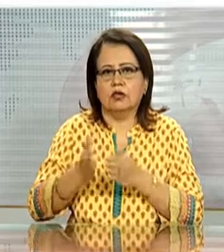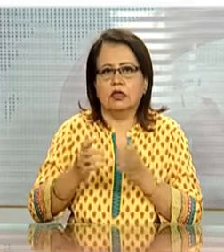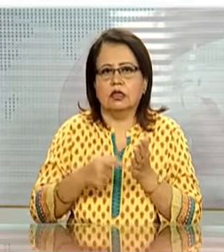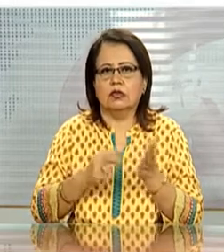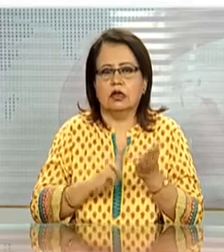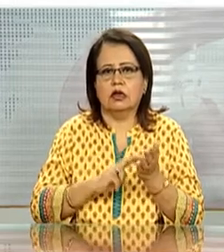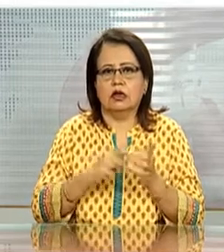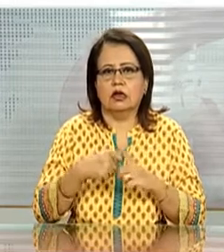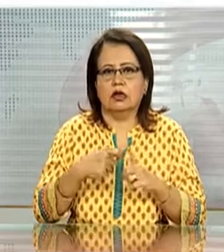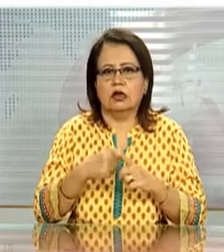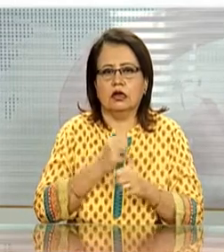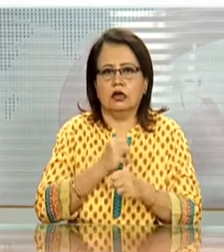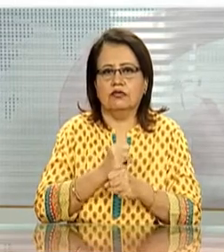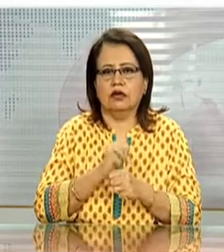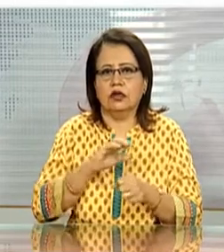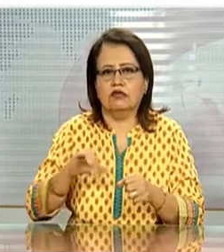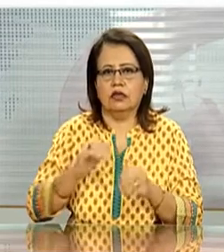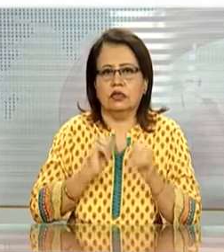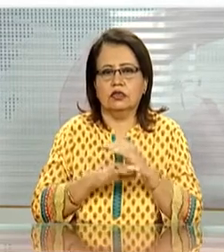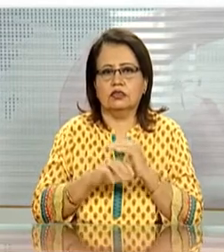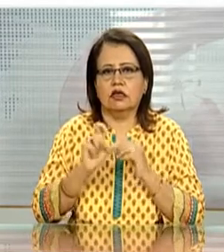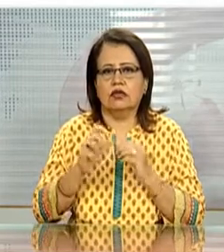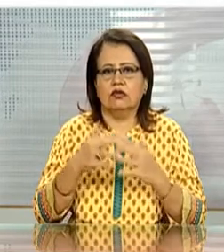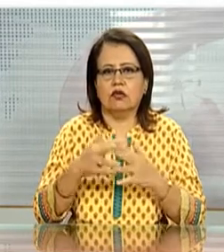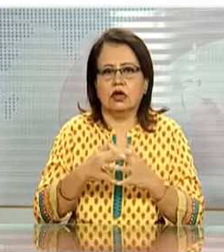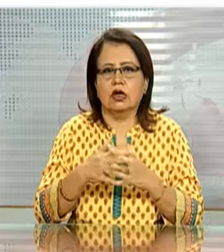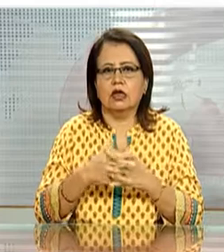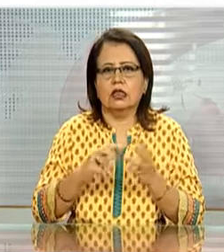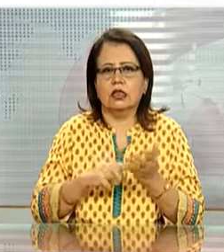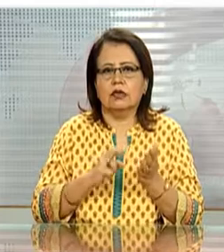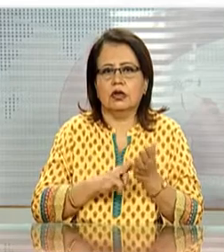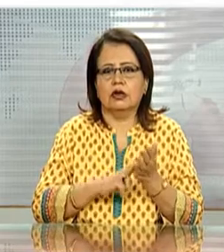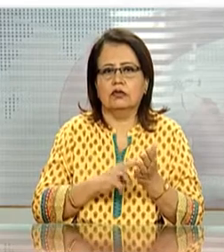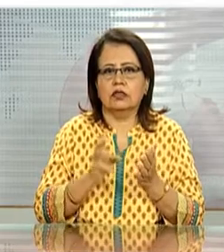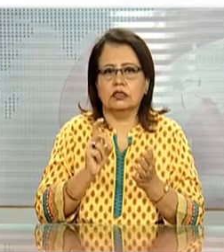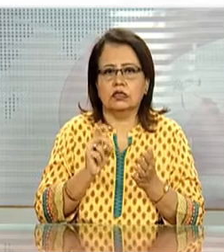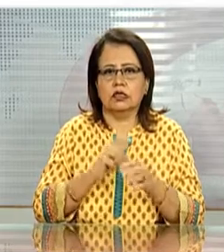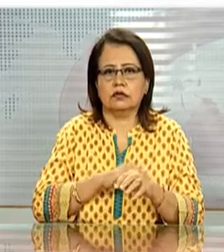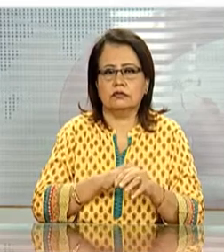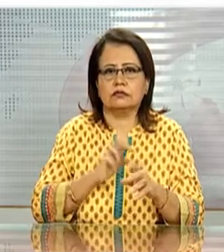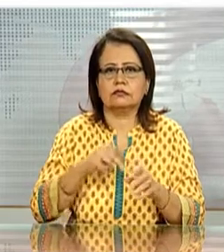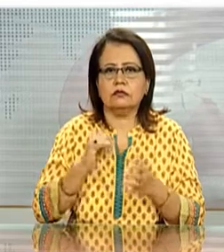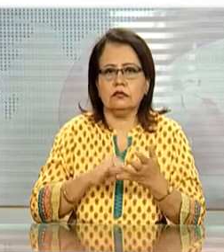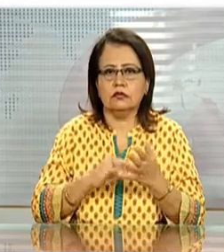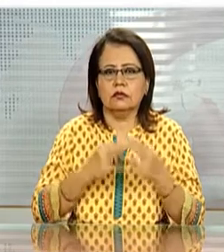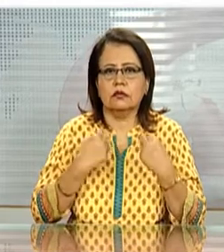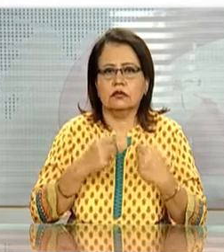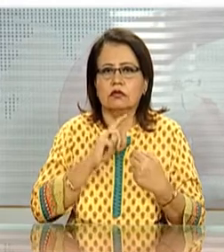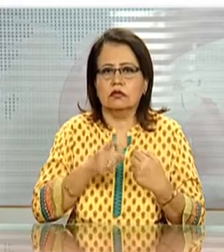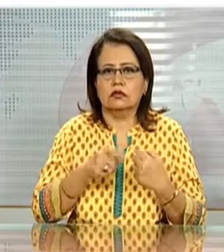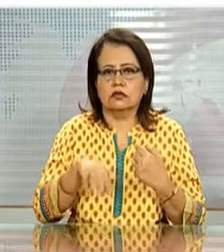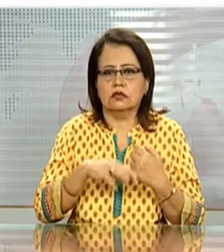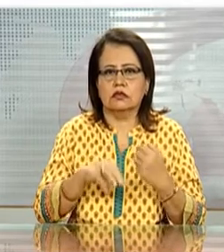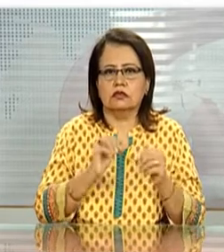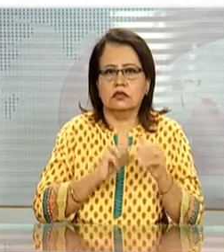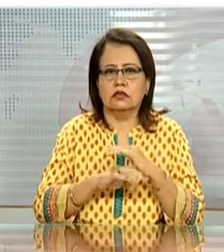NAD the Karnataka government deferred the release of the cavi water to tamilar for the second time after the supreme court ordered the